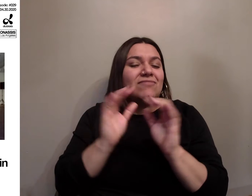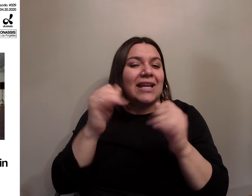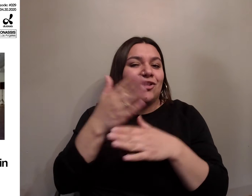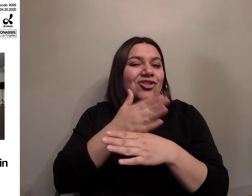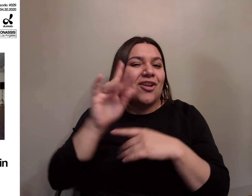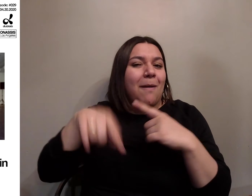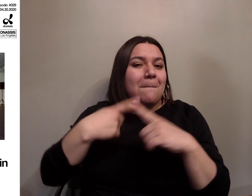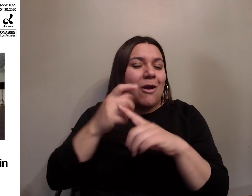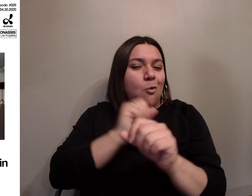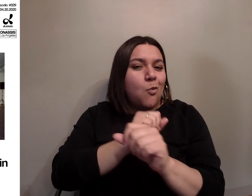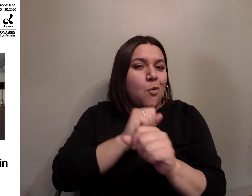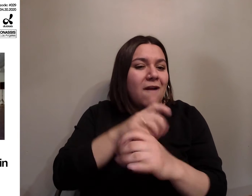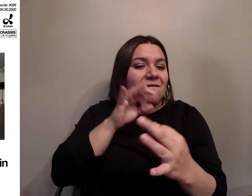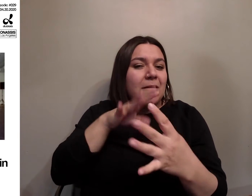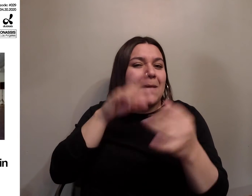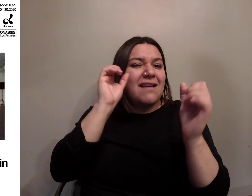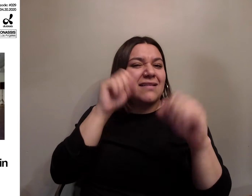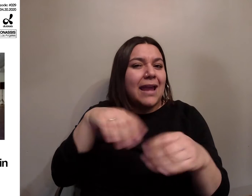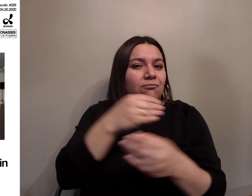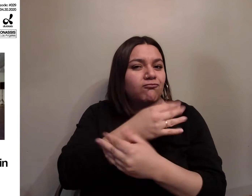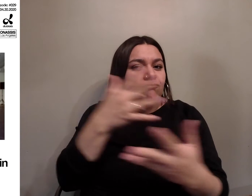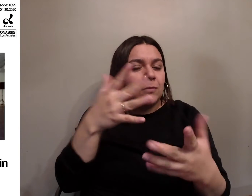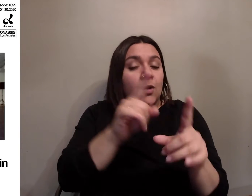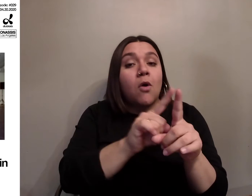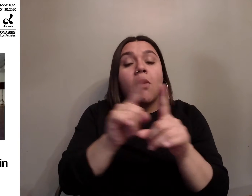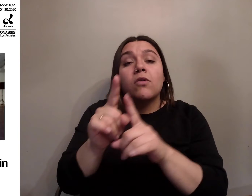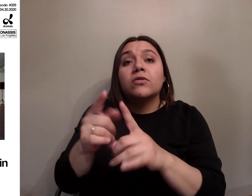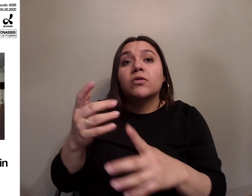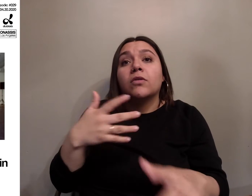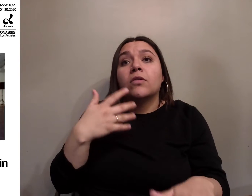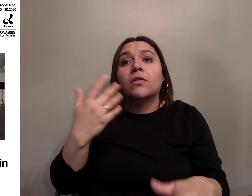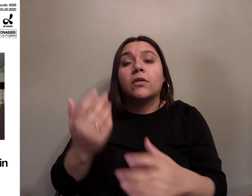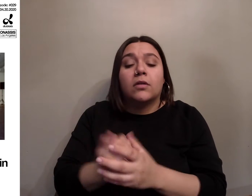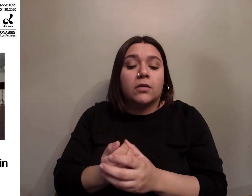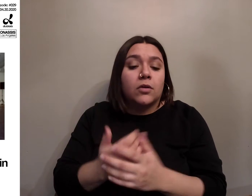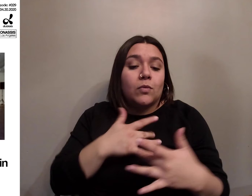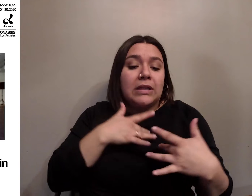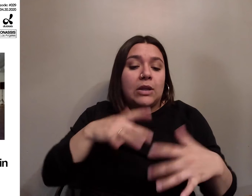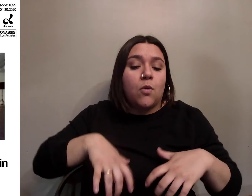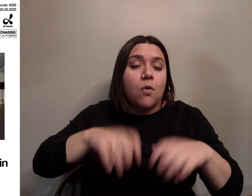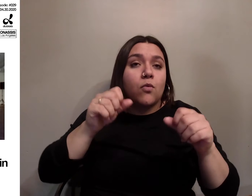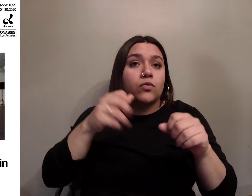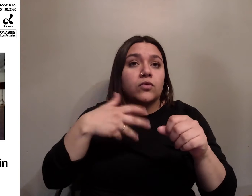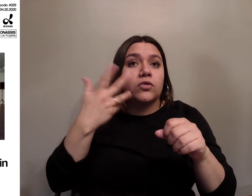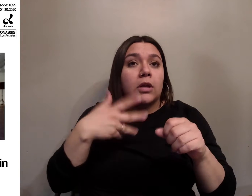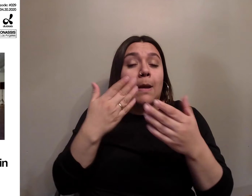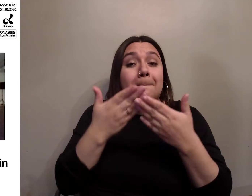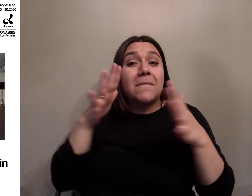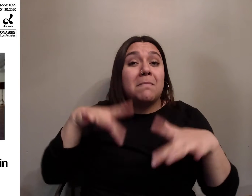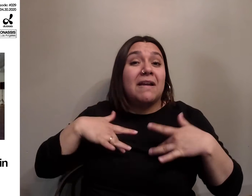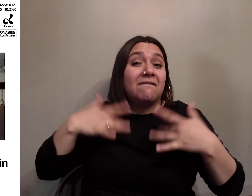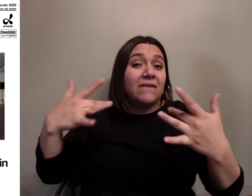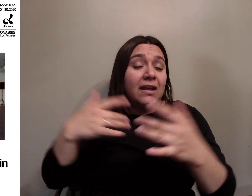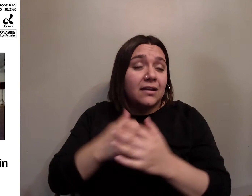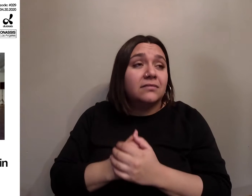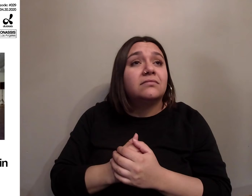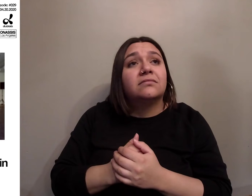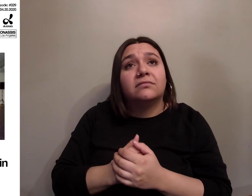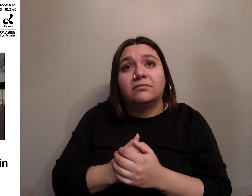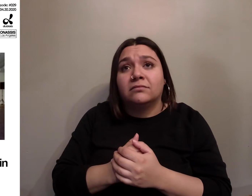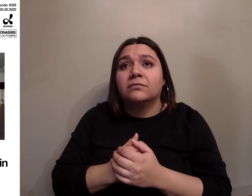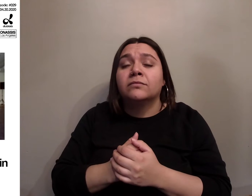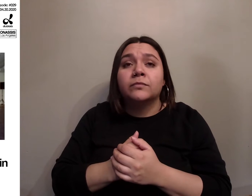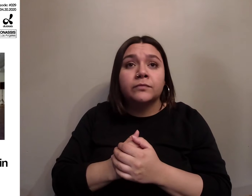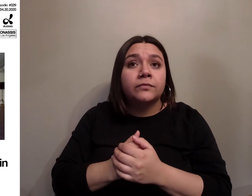work and give each other feedback. It's one where we are hosting a public event that